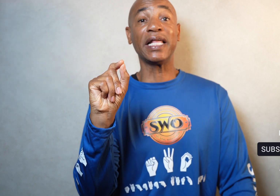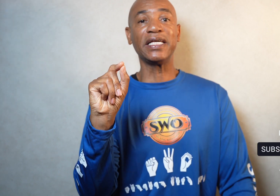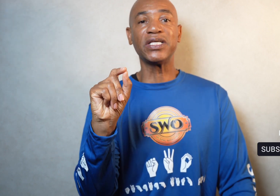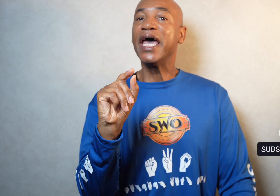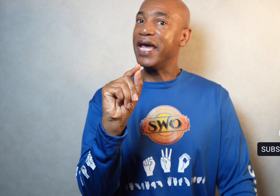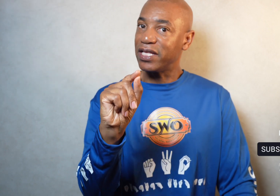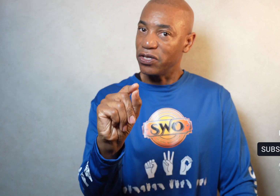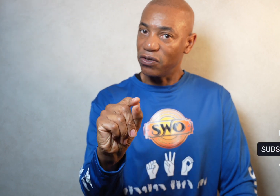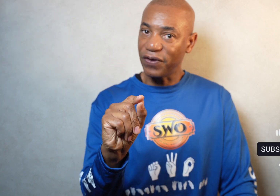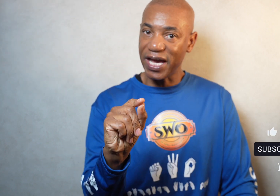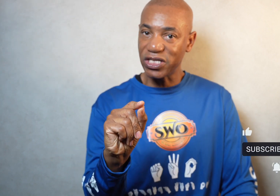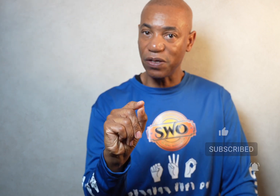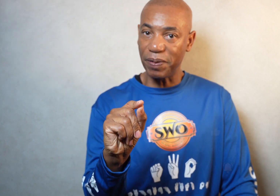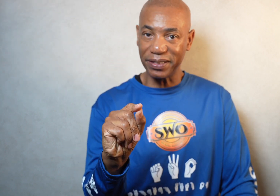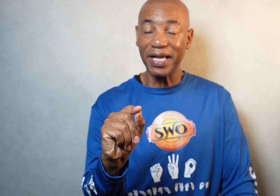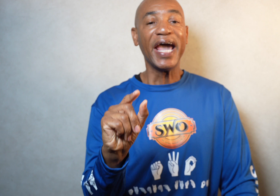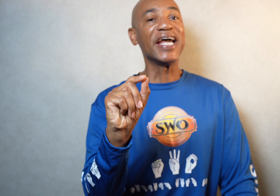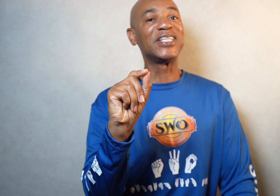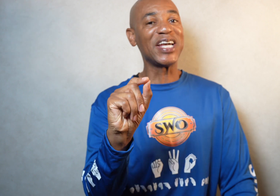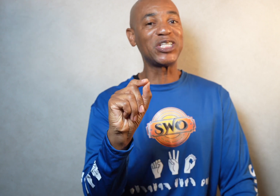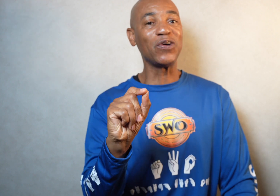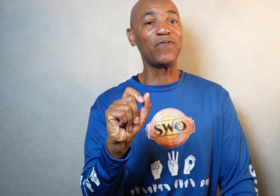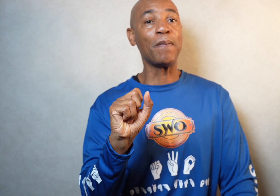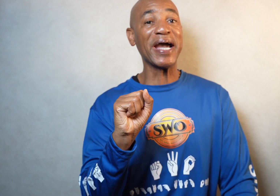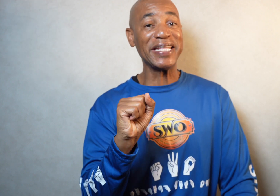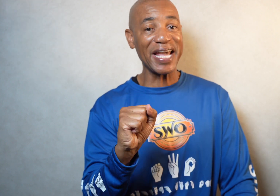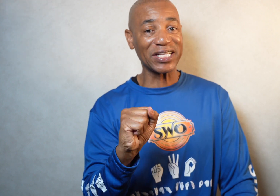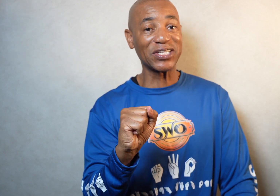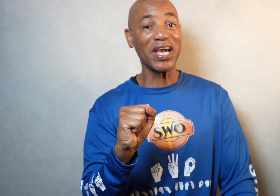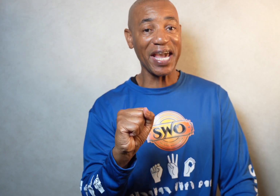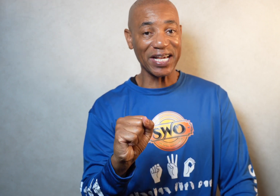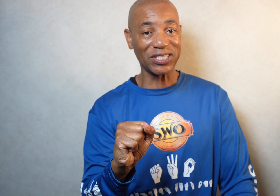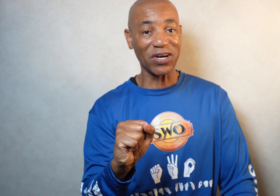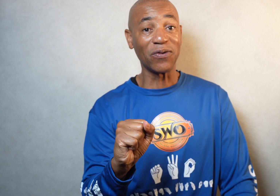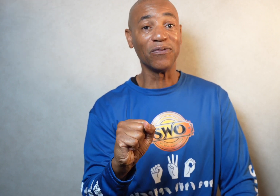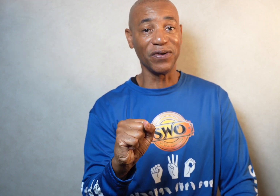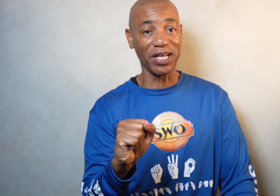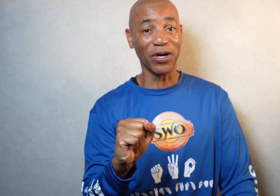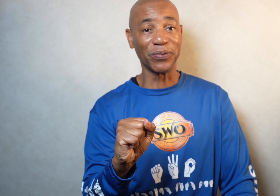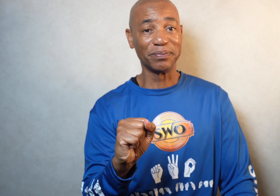least, hit the notification button and stay tuned for my next ASL video.